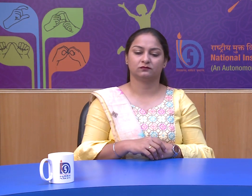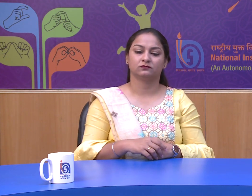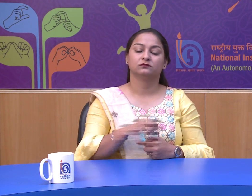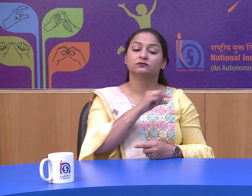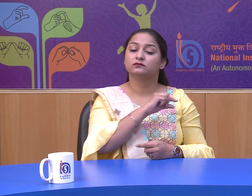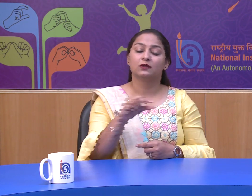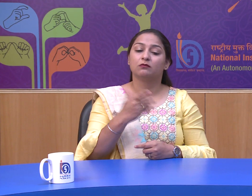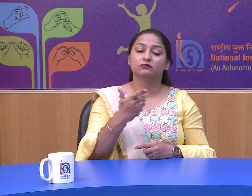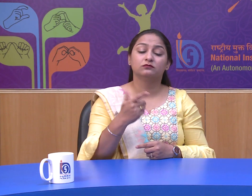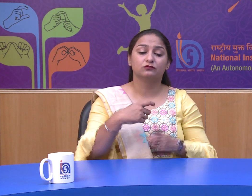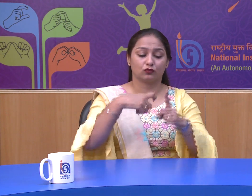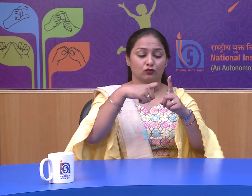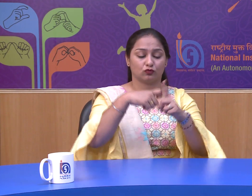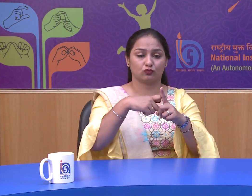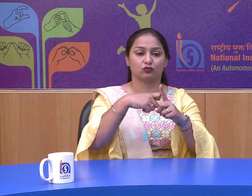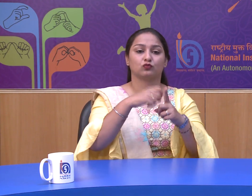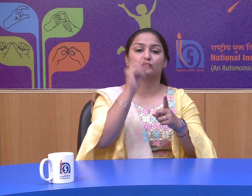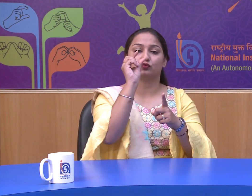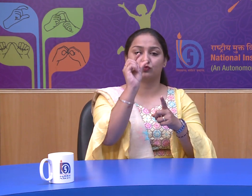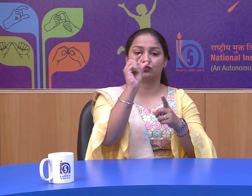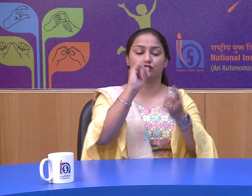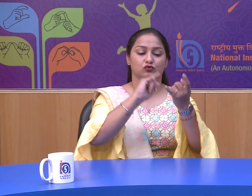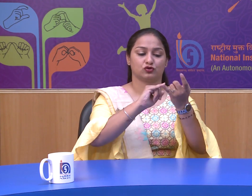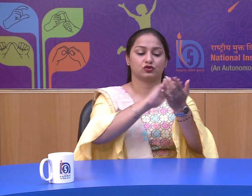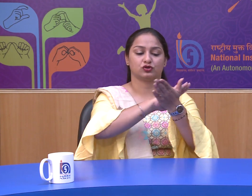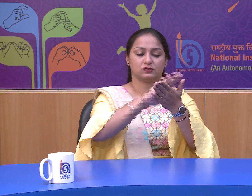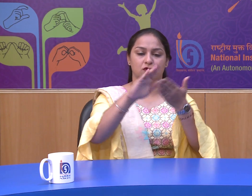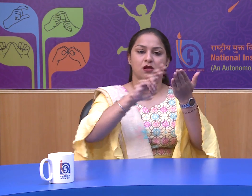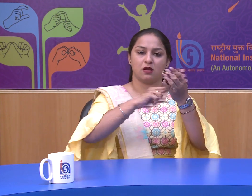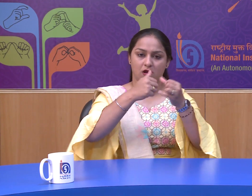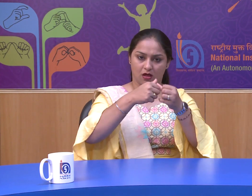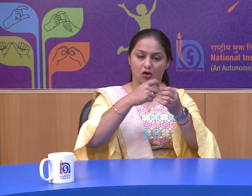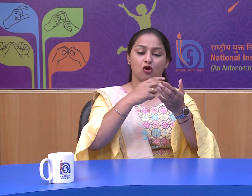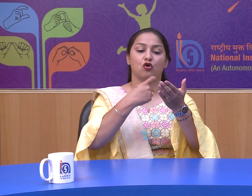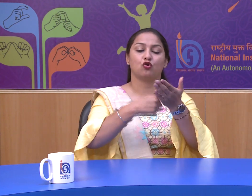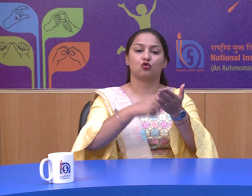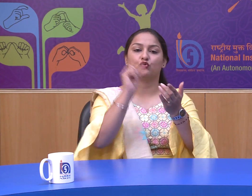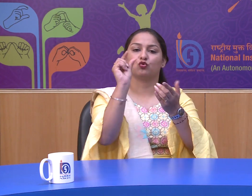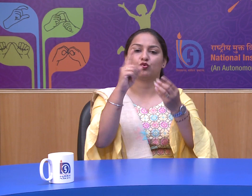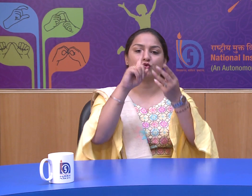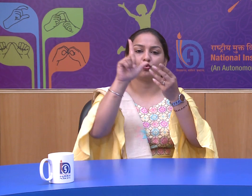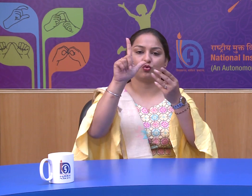Kushanas rulers who were called as Vasudeva,